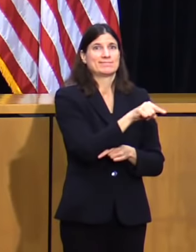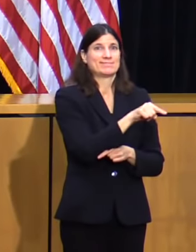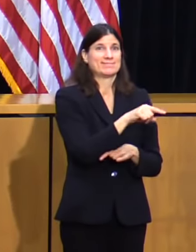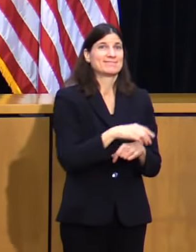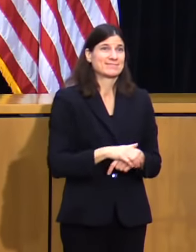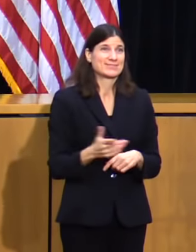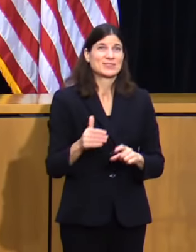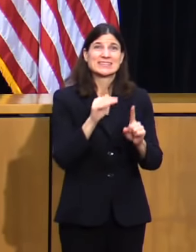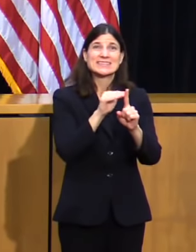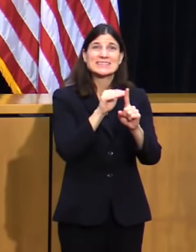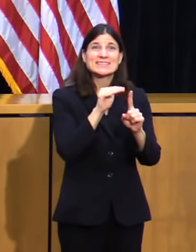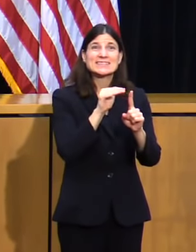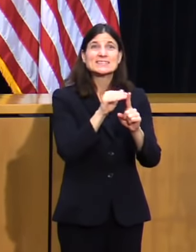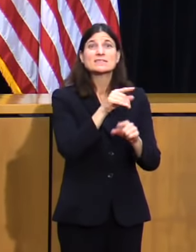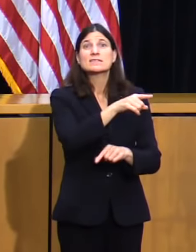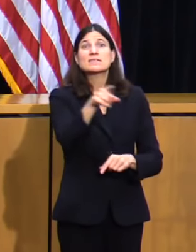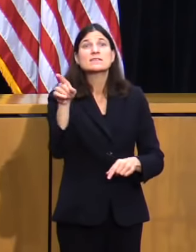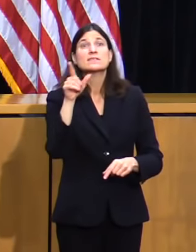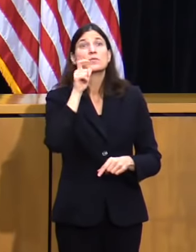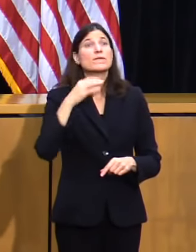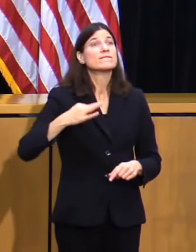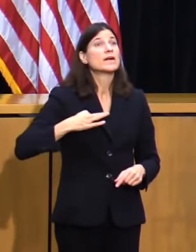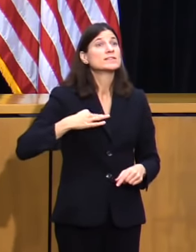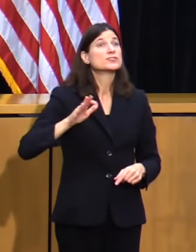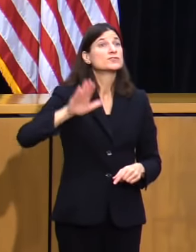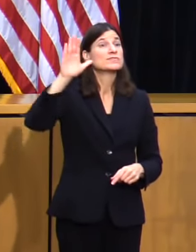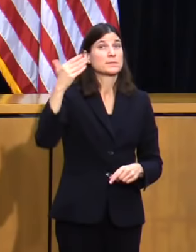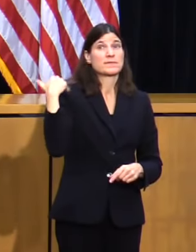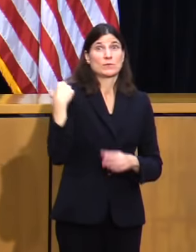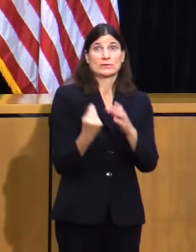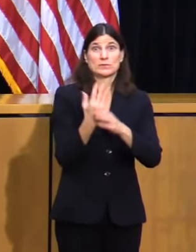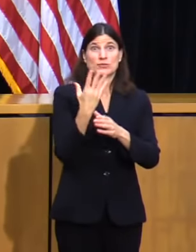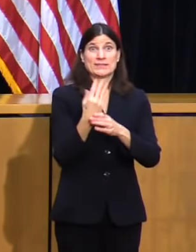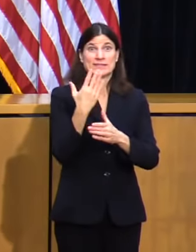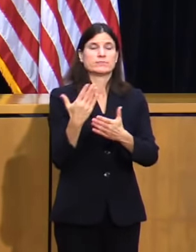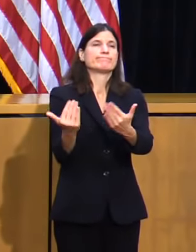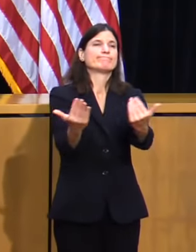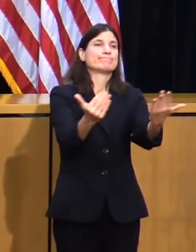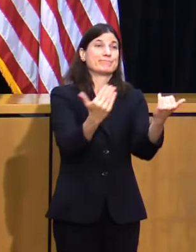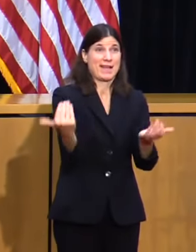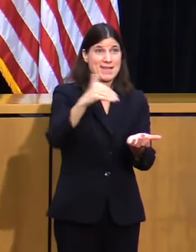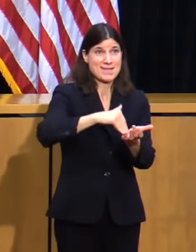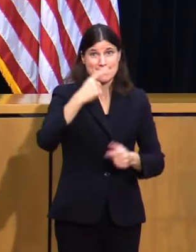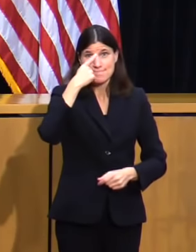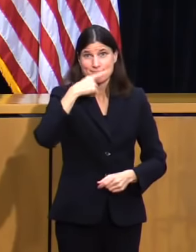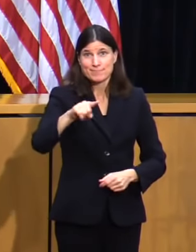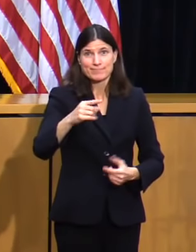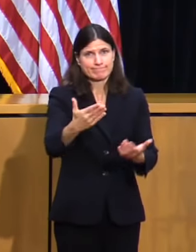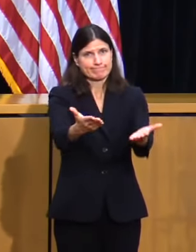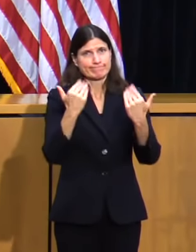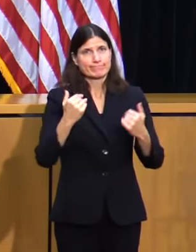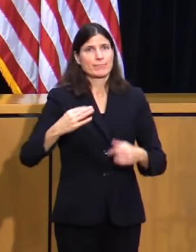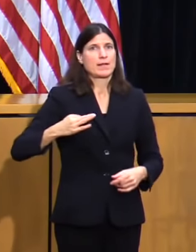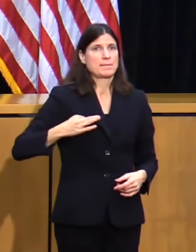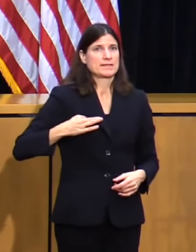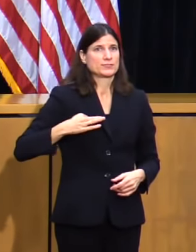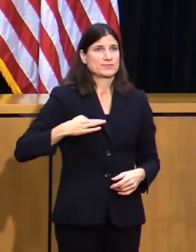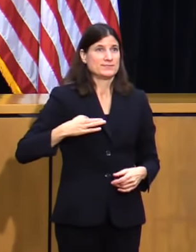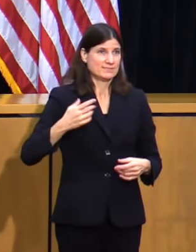they need us most. I know they're up for the challenge. I know they can do it, but frankly, they shouldn't have to do